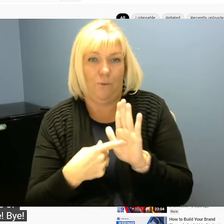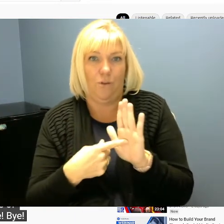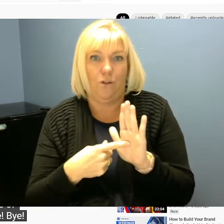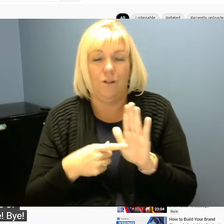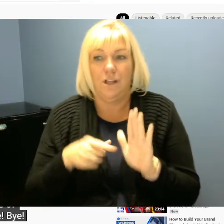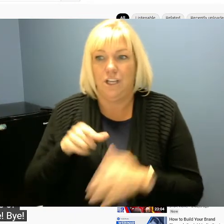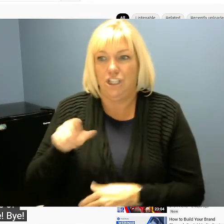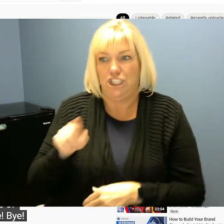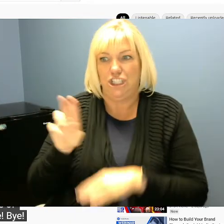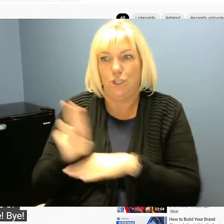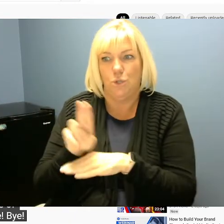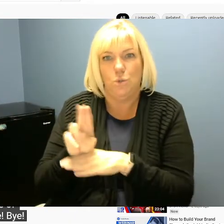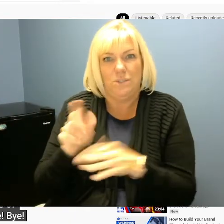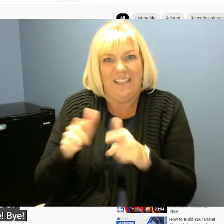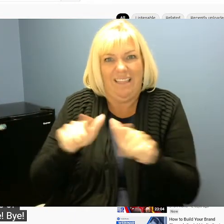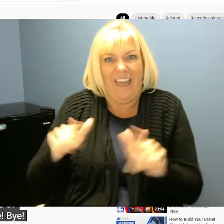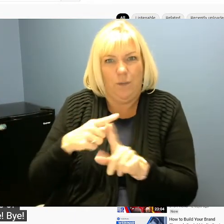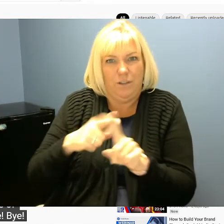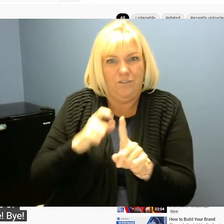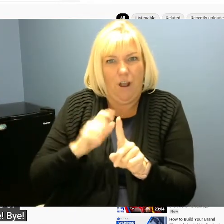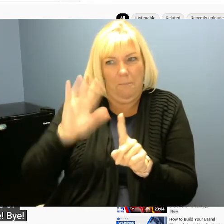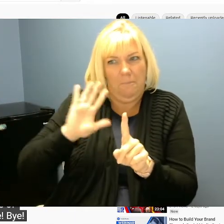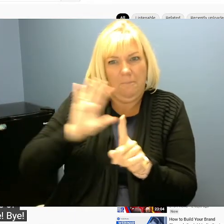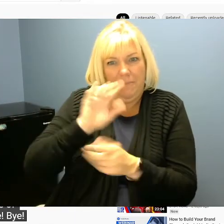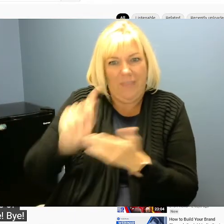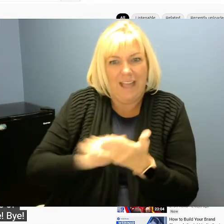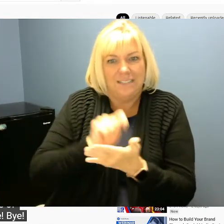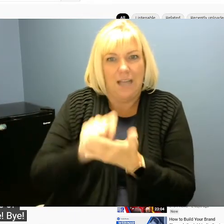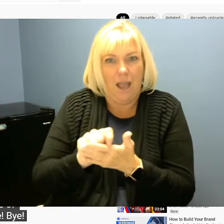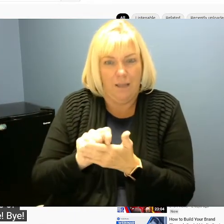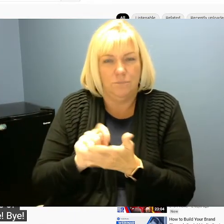using the rhetoric of the period